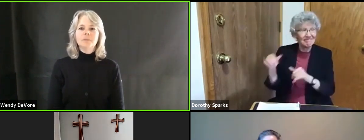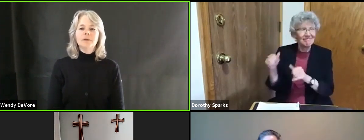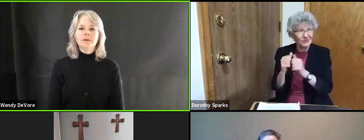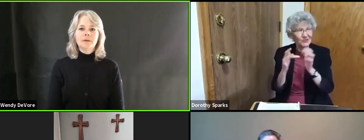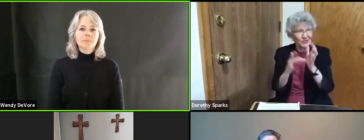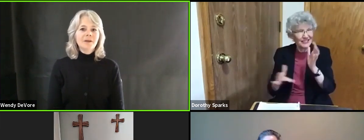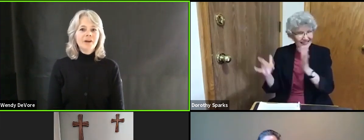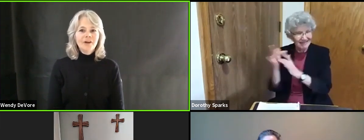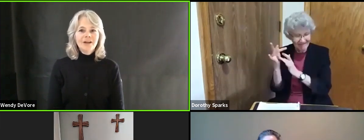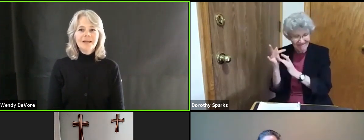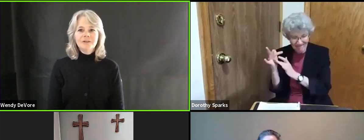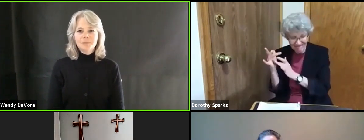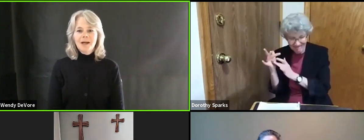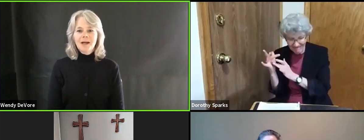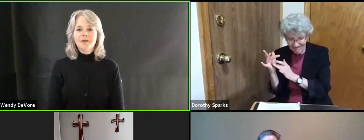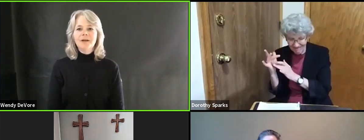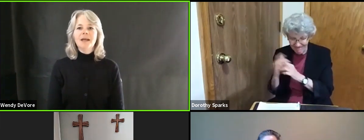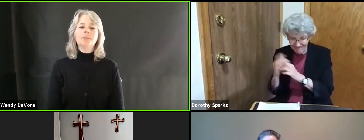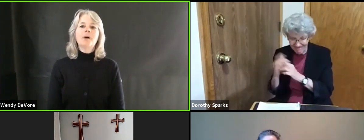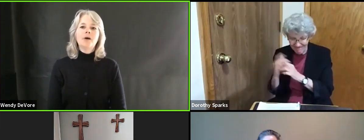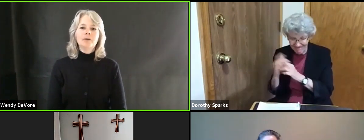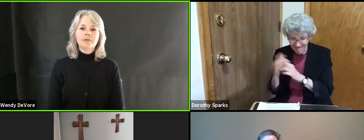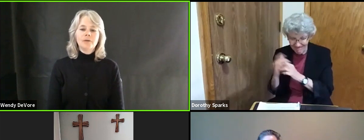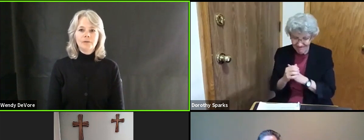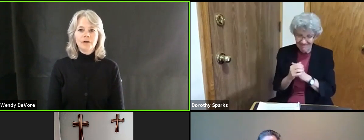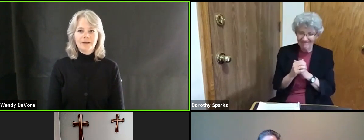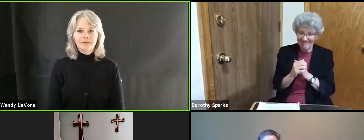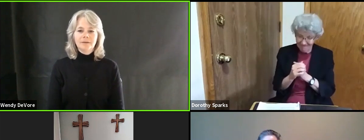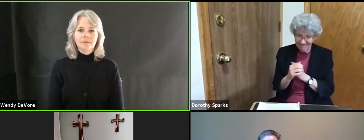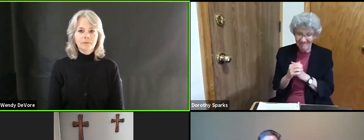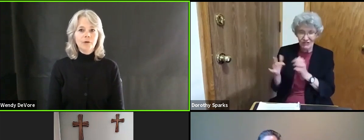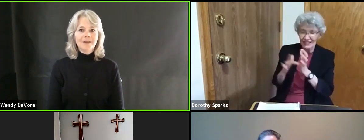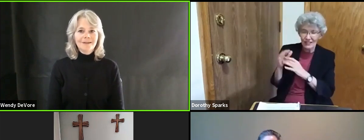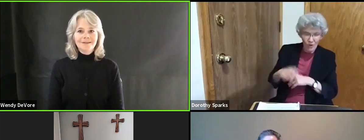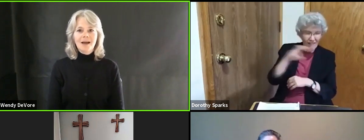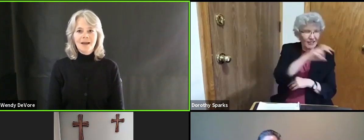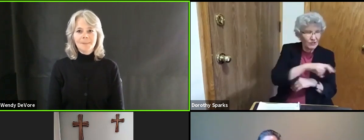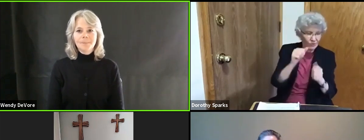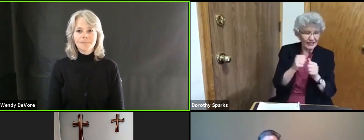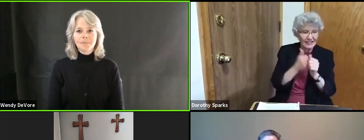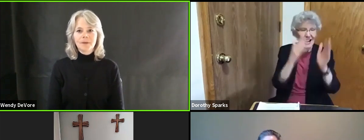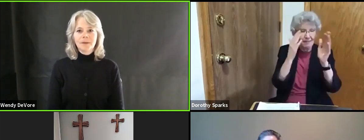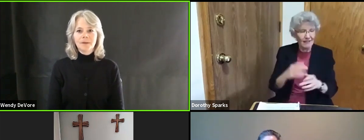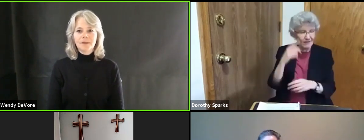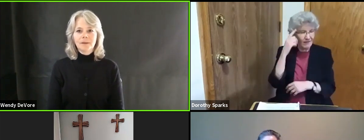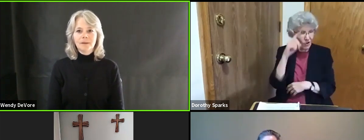has been very inspiring and powerful for us during this time.